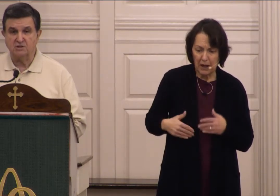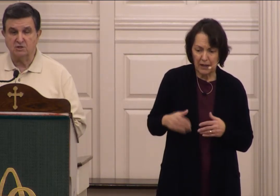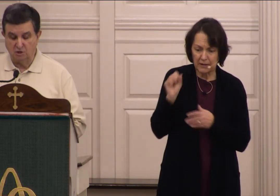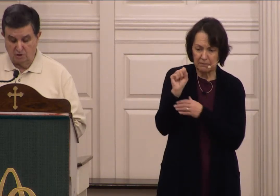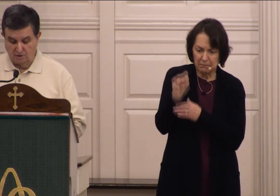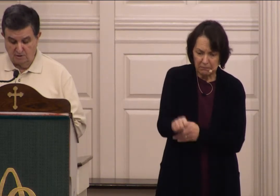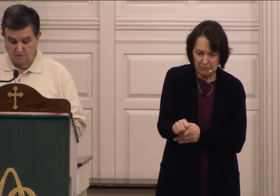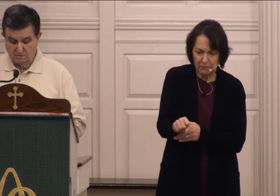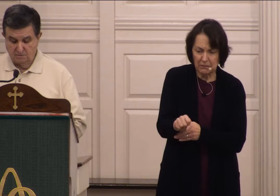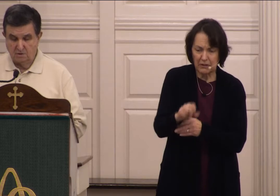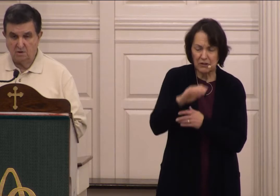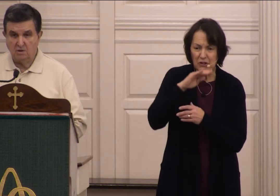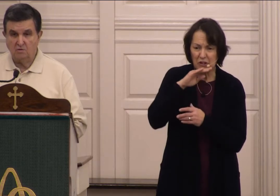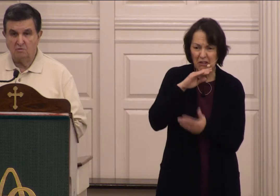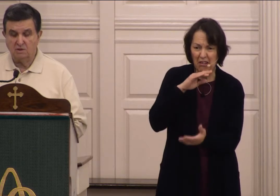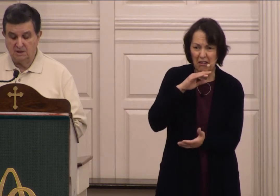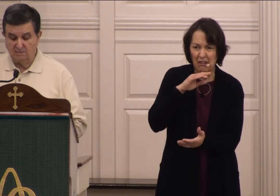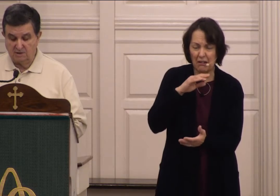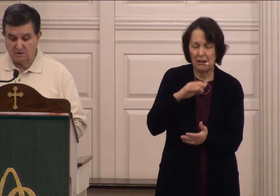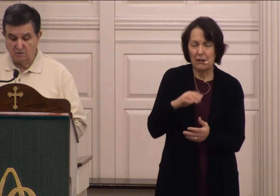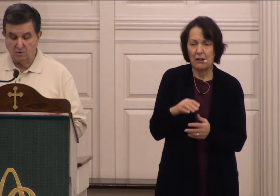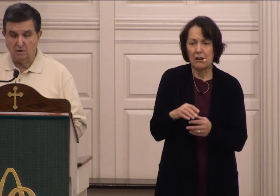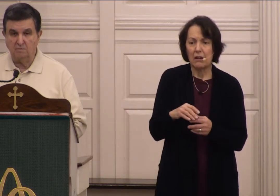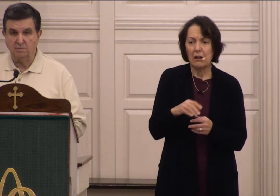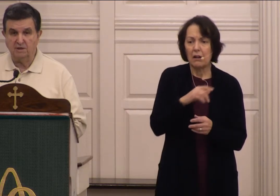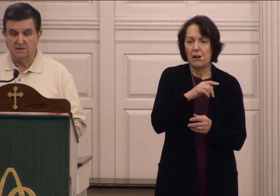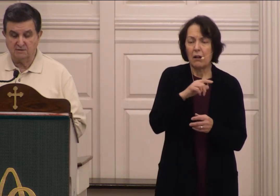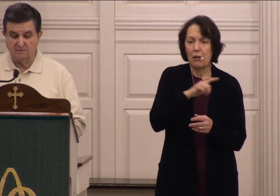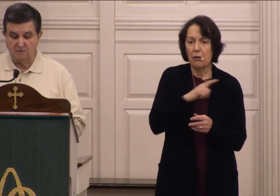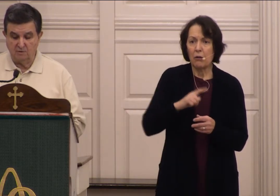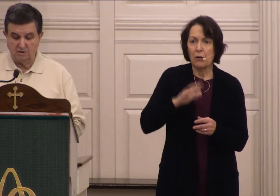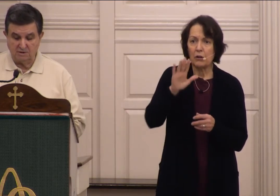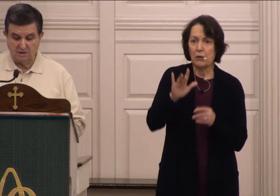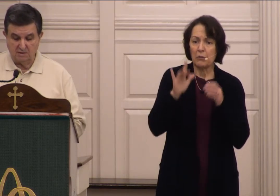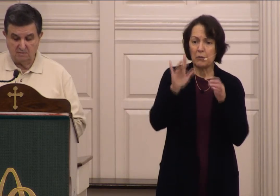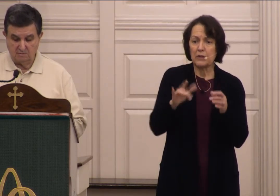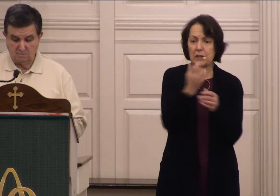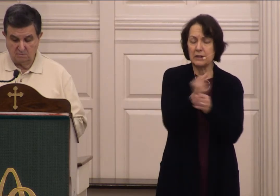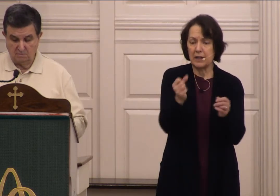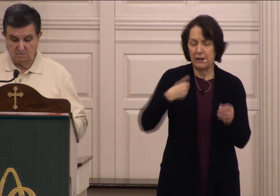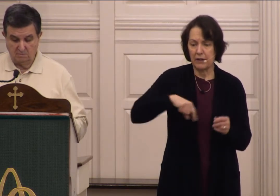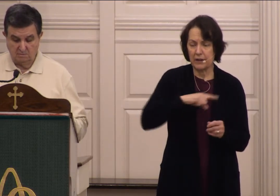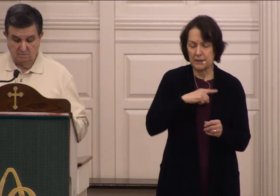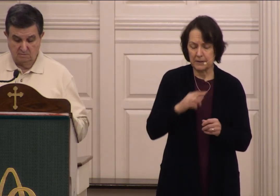earth. Redeem us, Lord, because of your mercy.